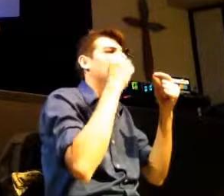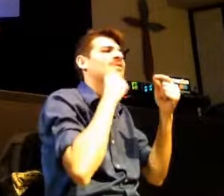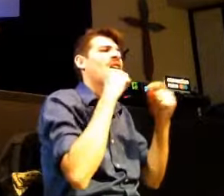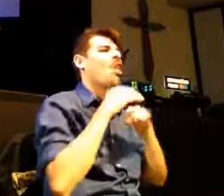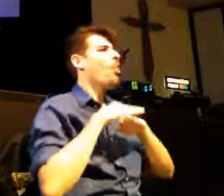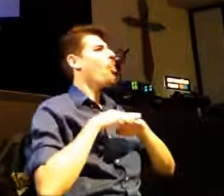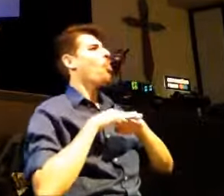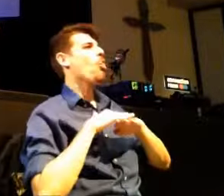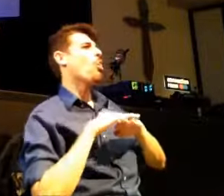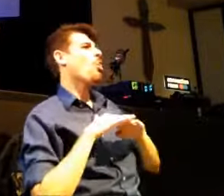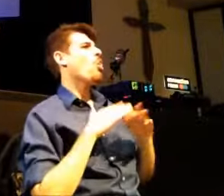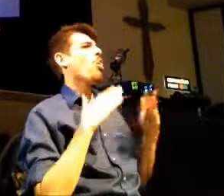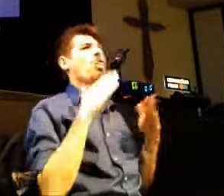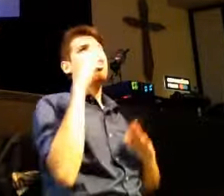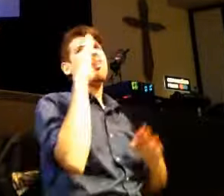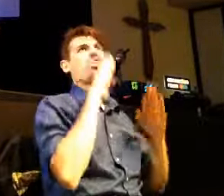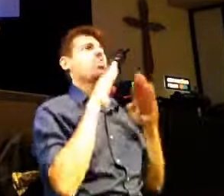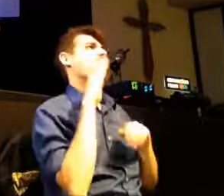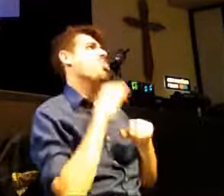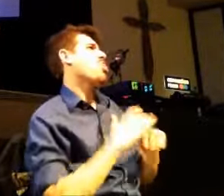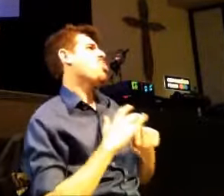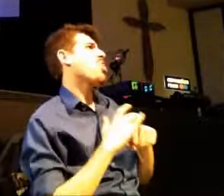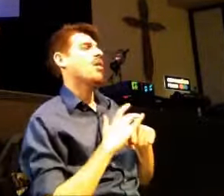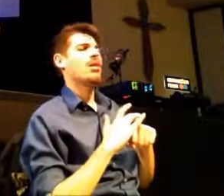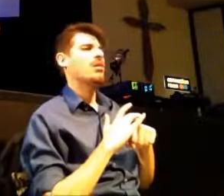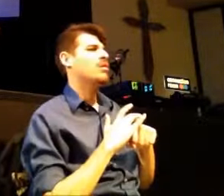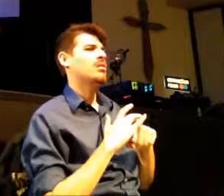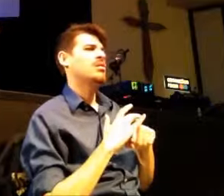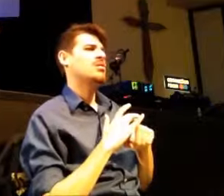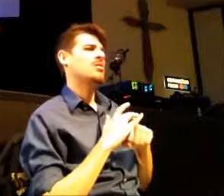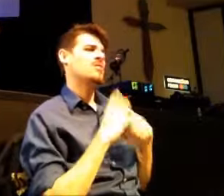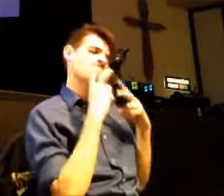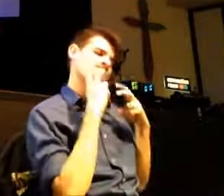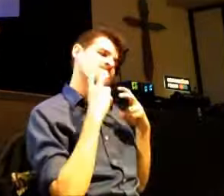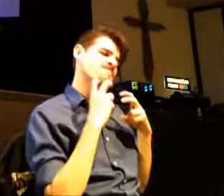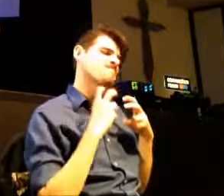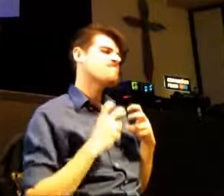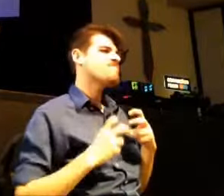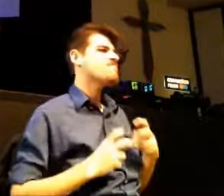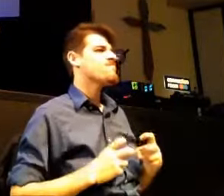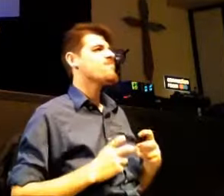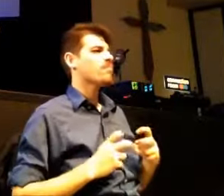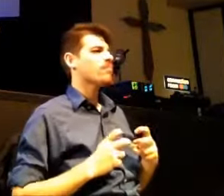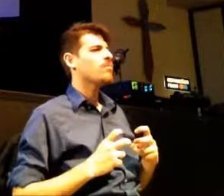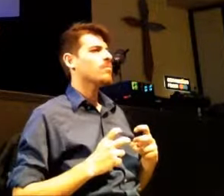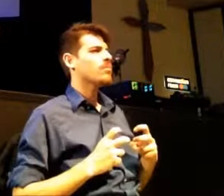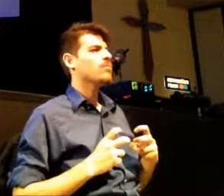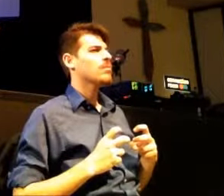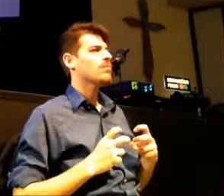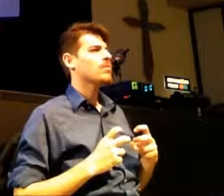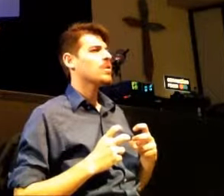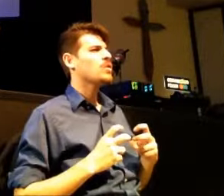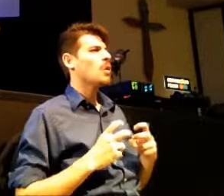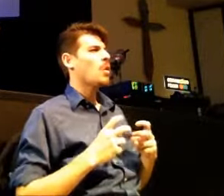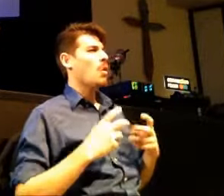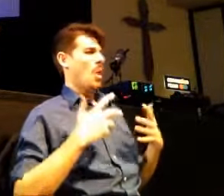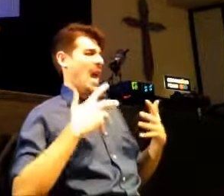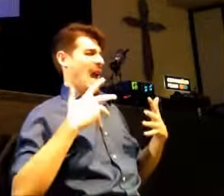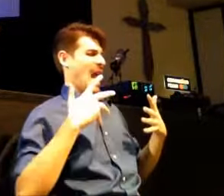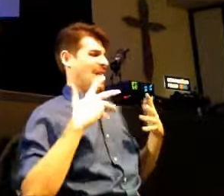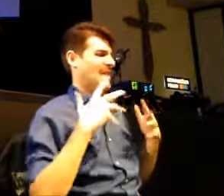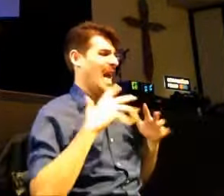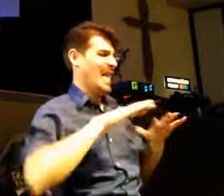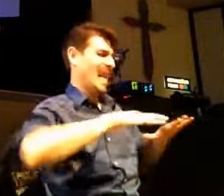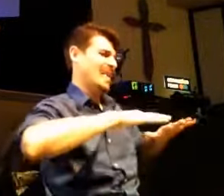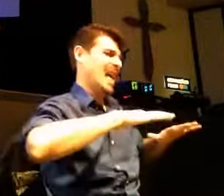important. When you are struggling with anxieties, you've got to move your anxieties into fears, okay?